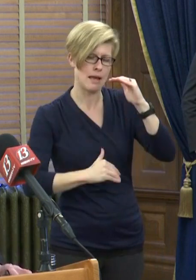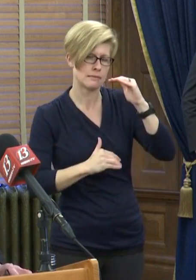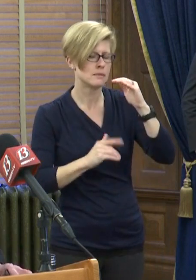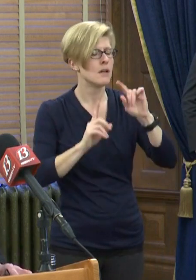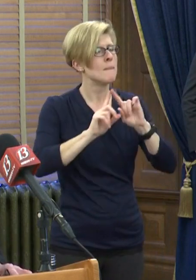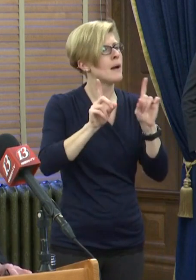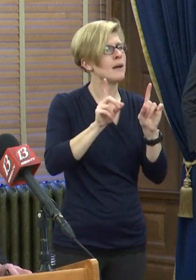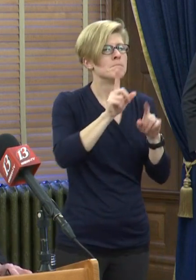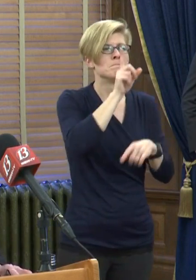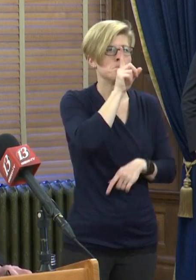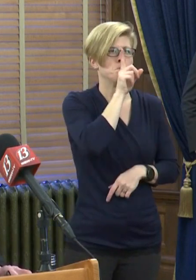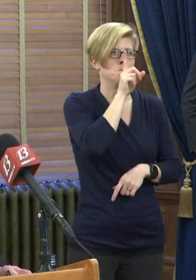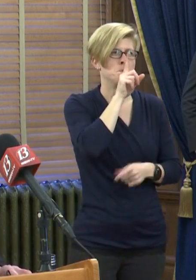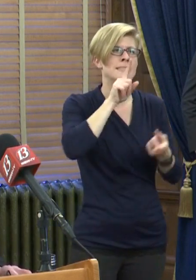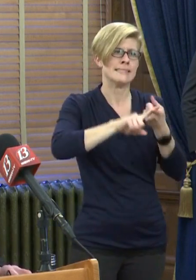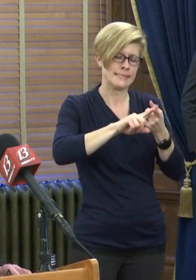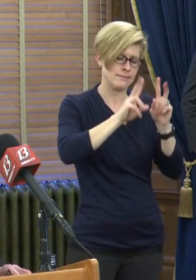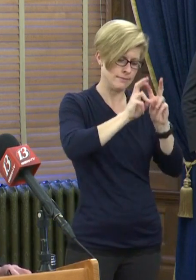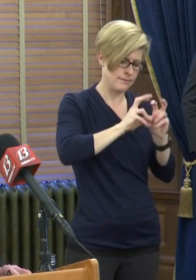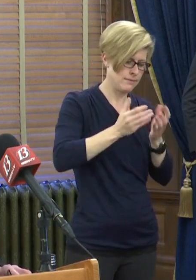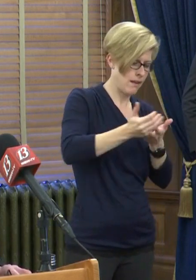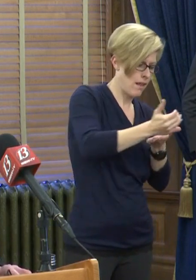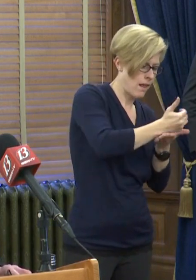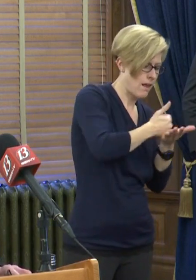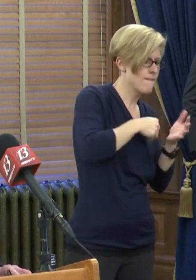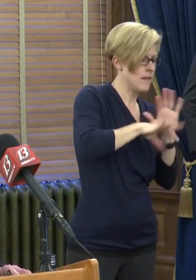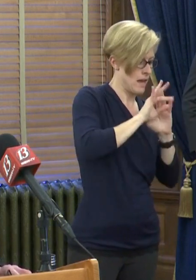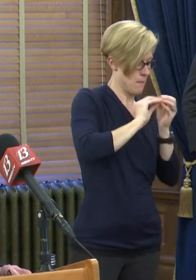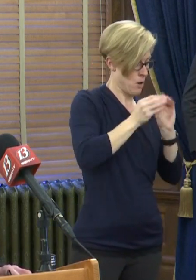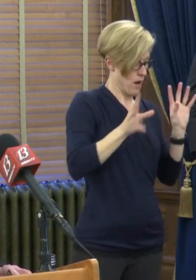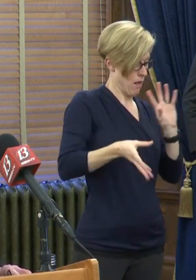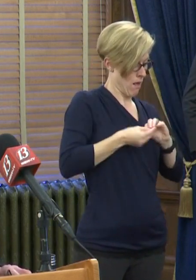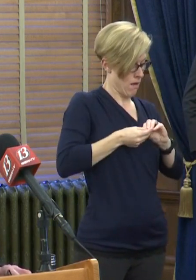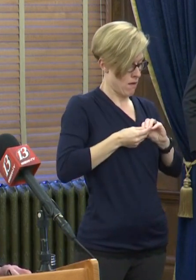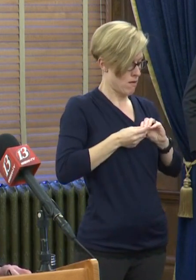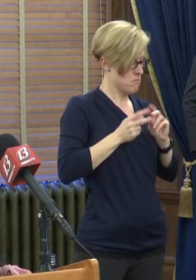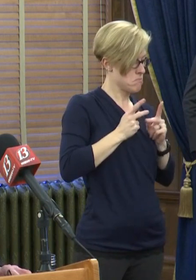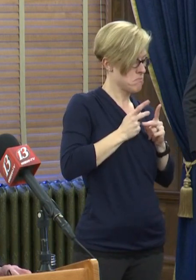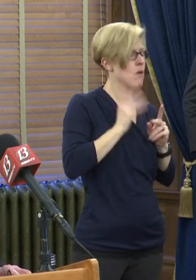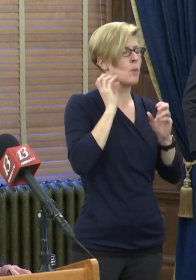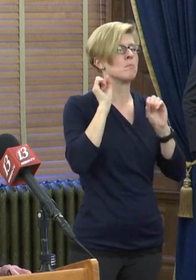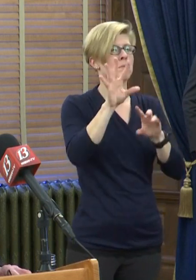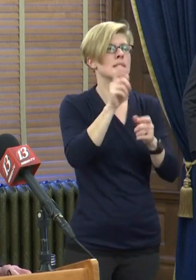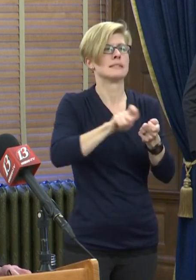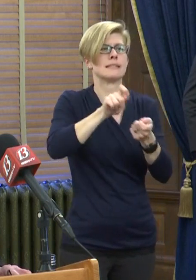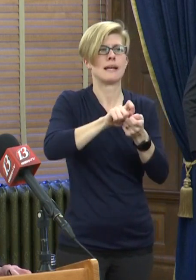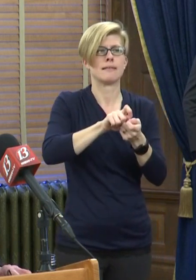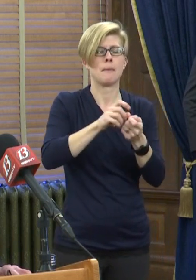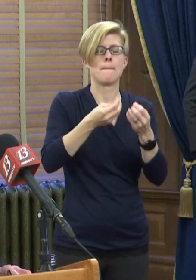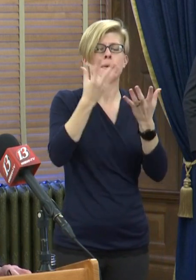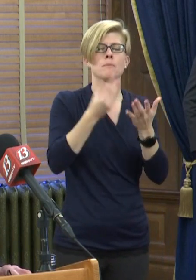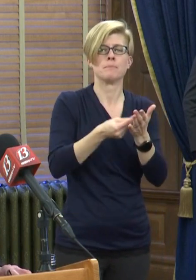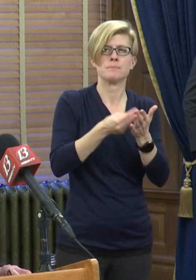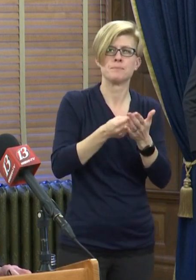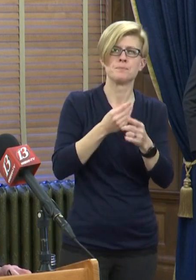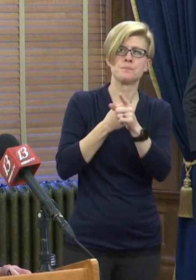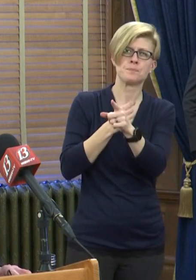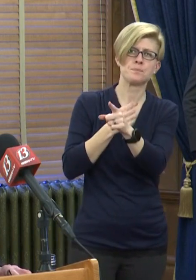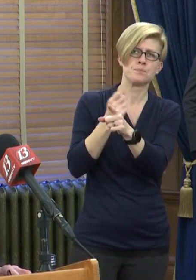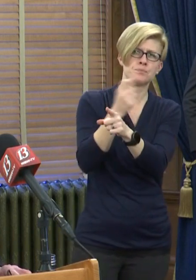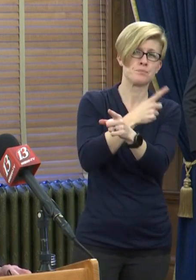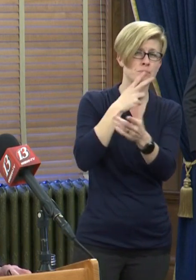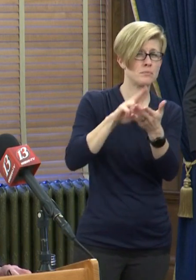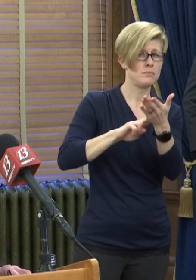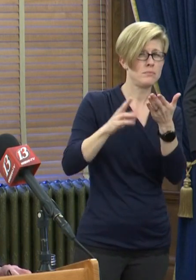can't until we pull all the numbers together and we can add and subtract, and then we'll give you the data. This might be a better question for the Secretary, but how many